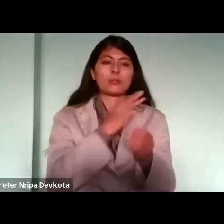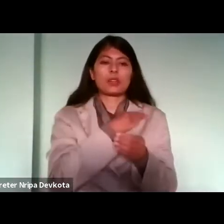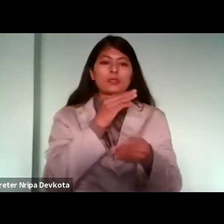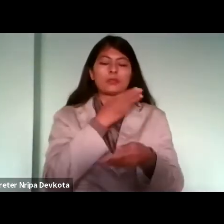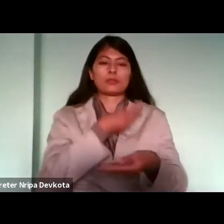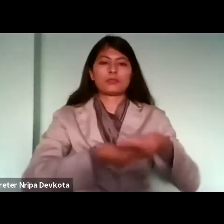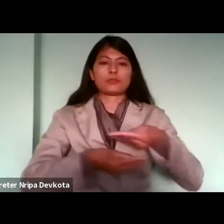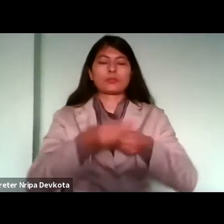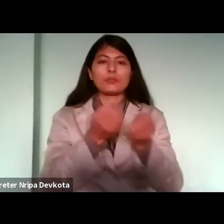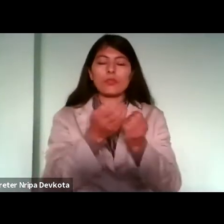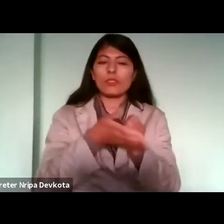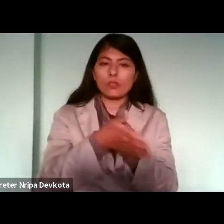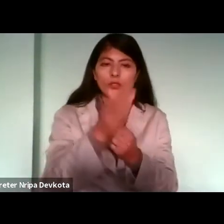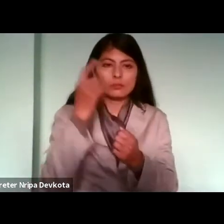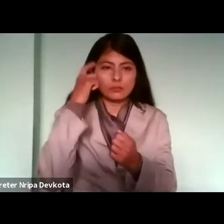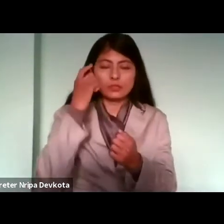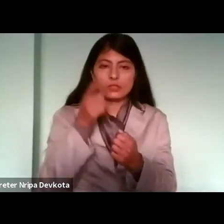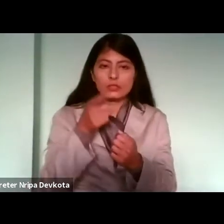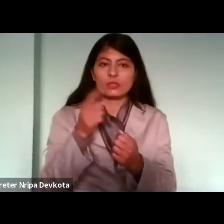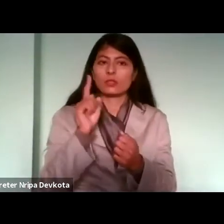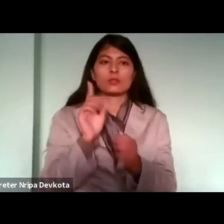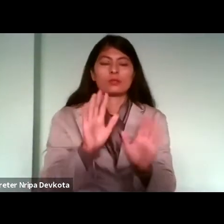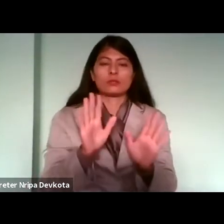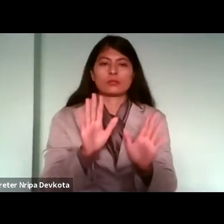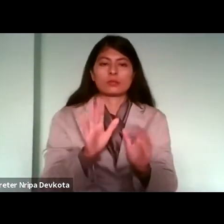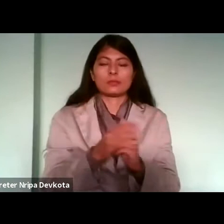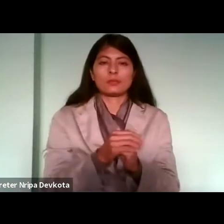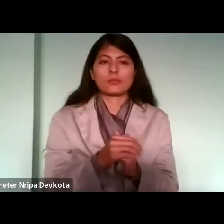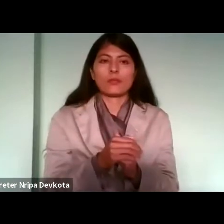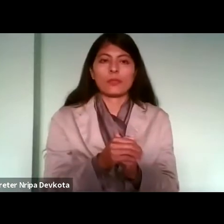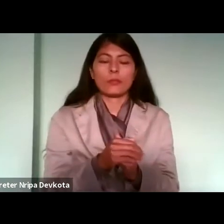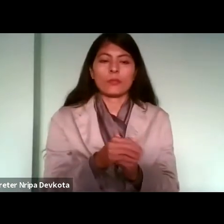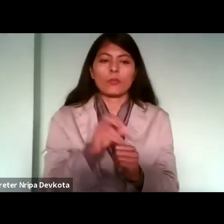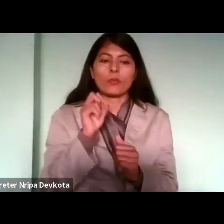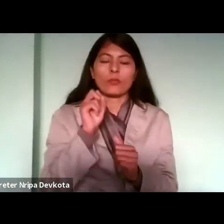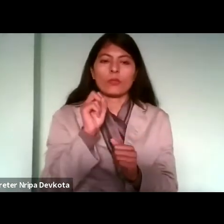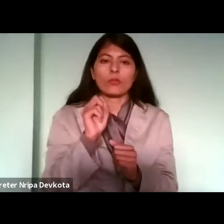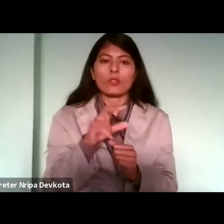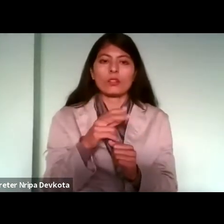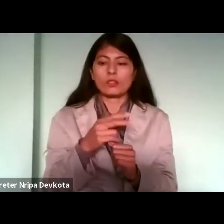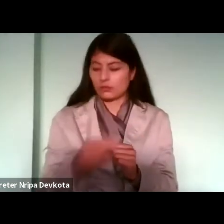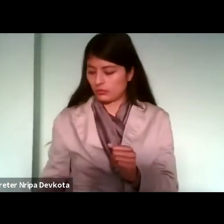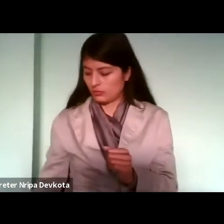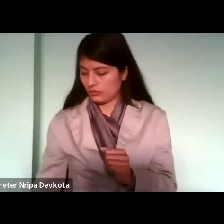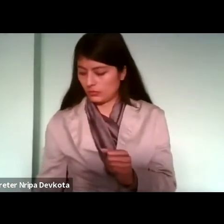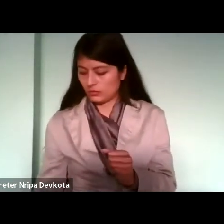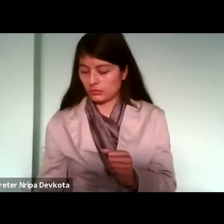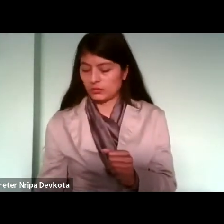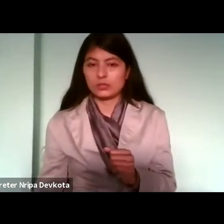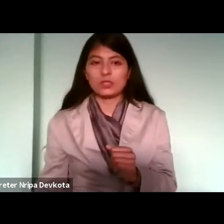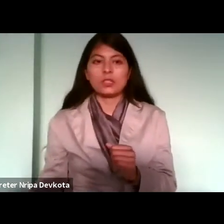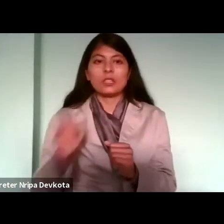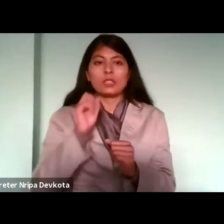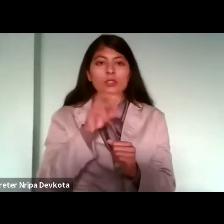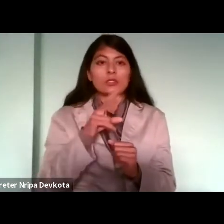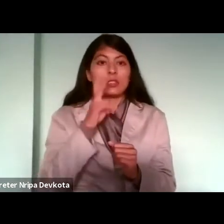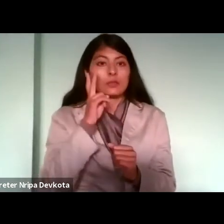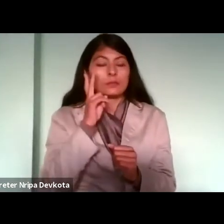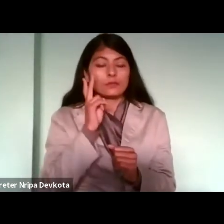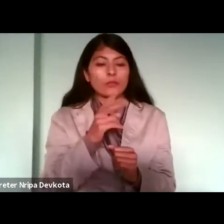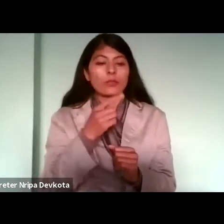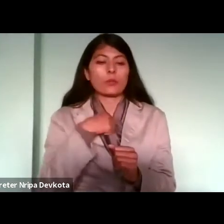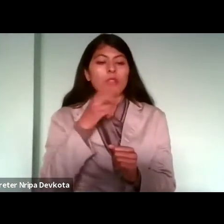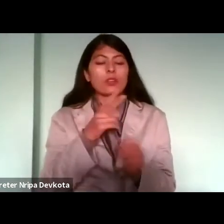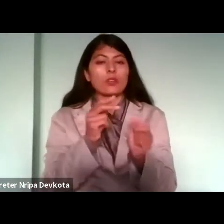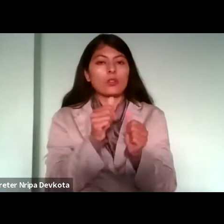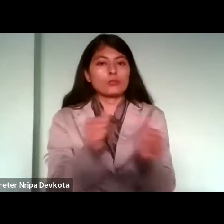month old in GATW at that time. But interestingly, I had asked the same question to my colleagues at the office